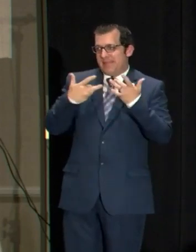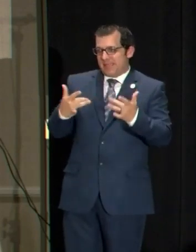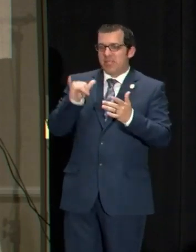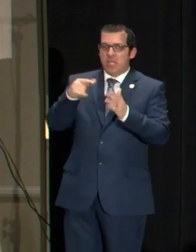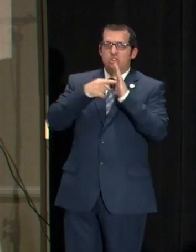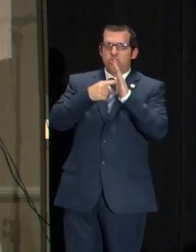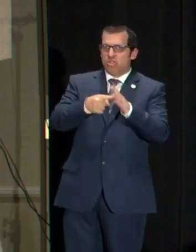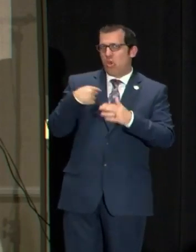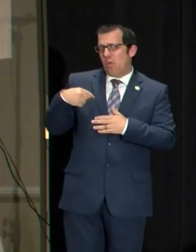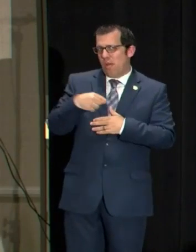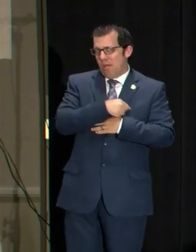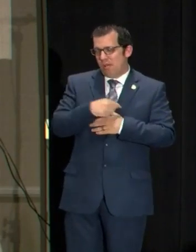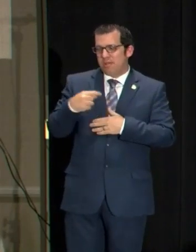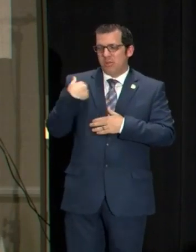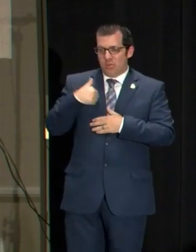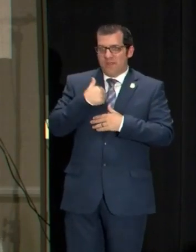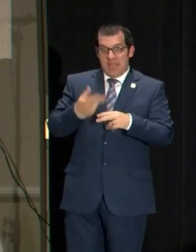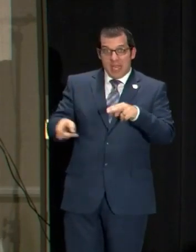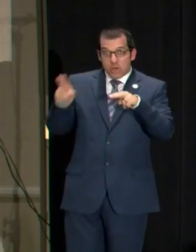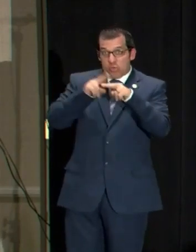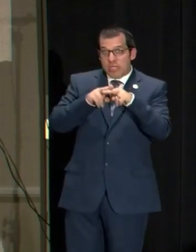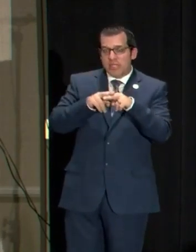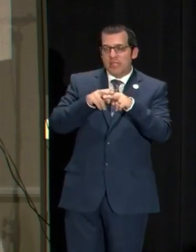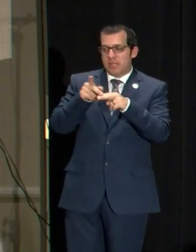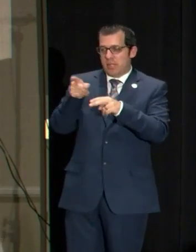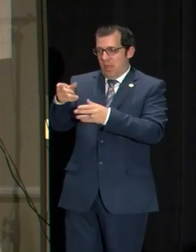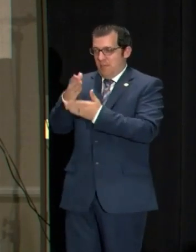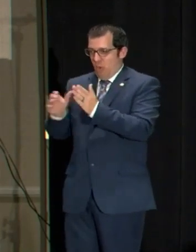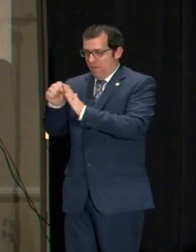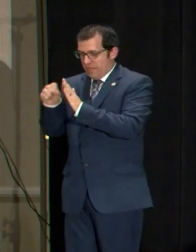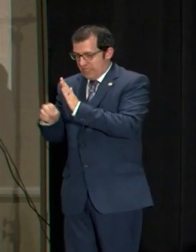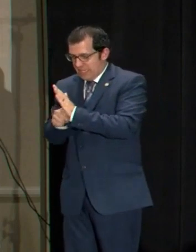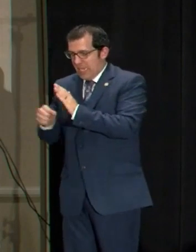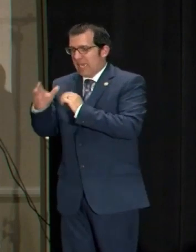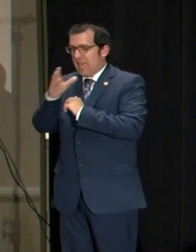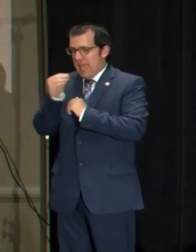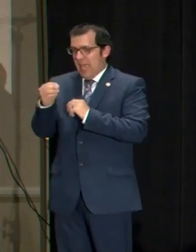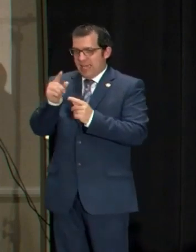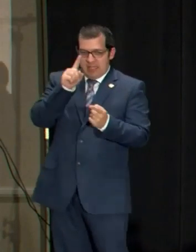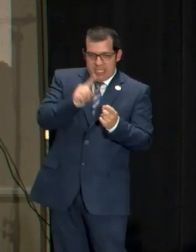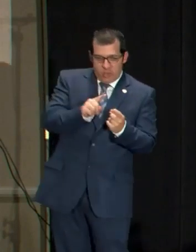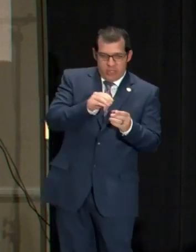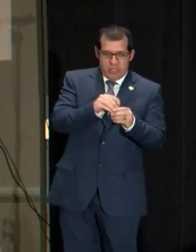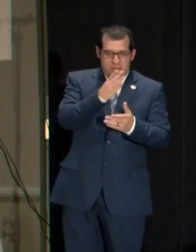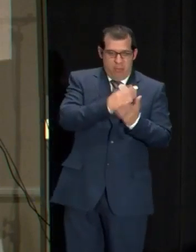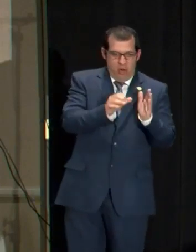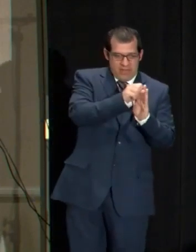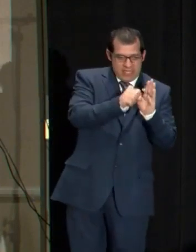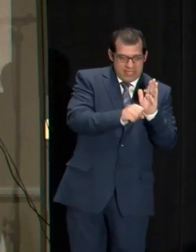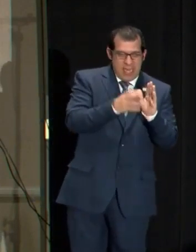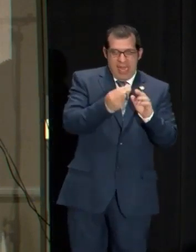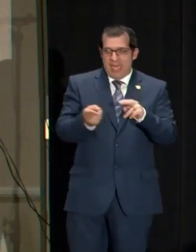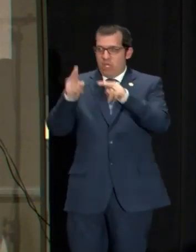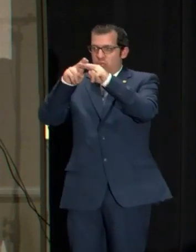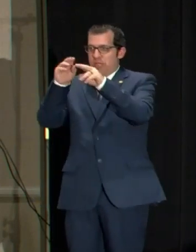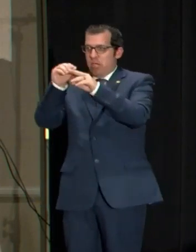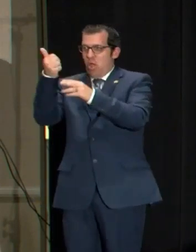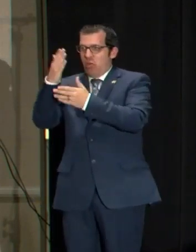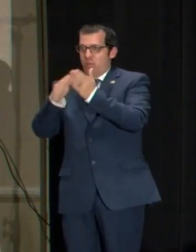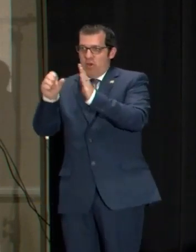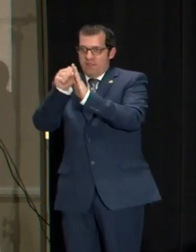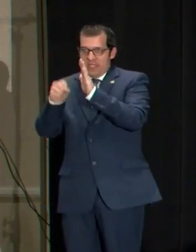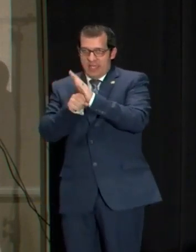showing us that we've had increases in one part of the state, and then it may be decreasing in one part of the state and then increasing in